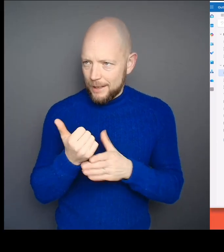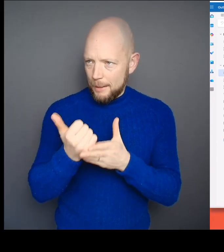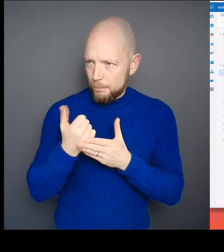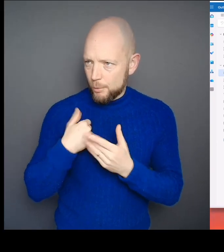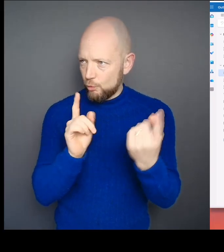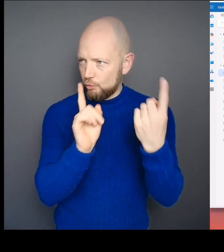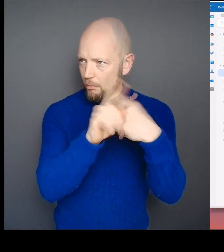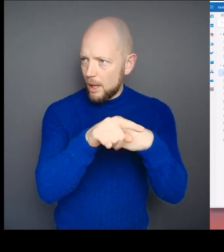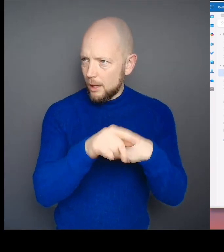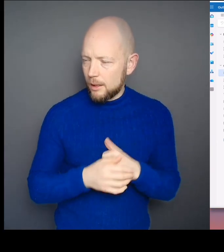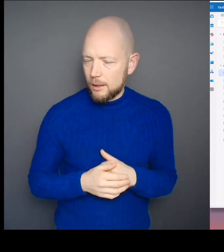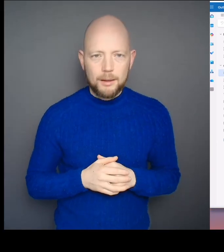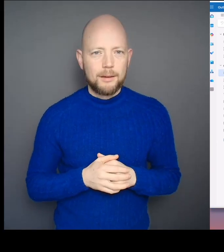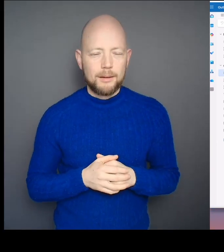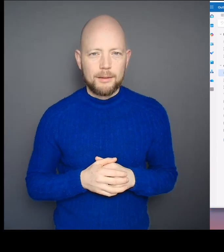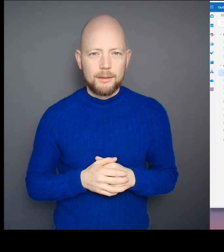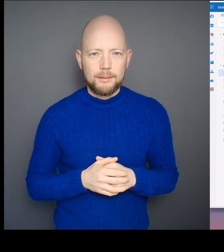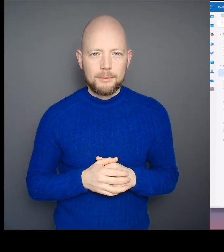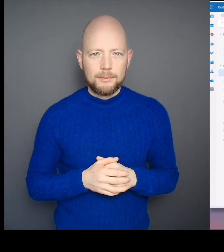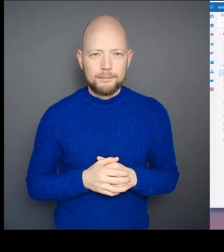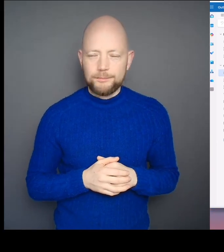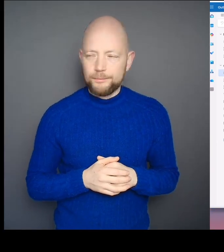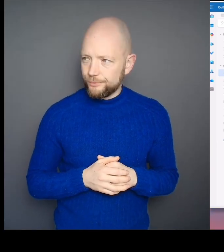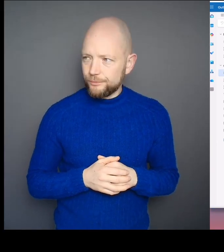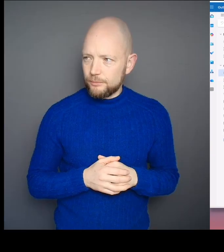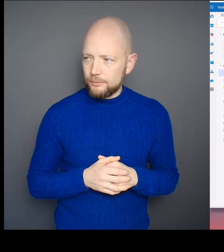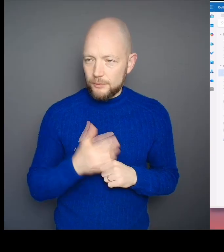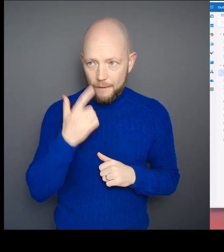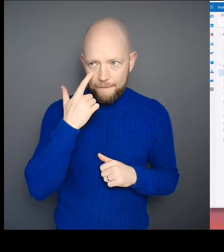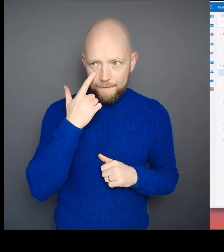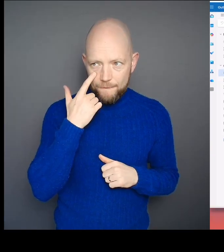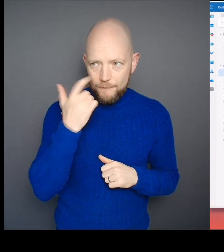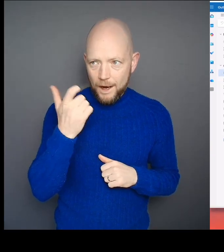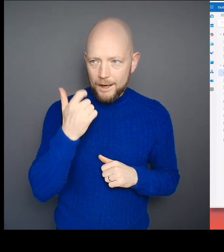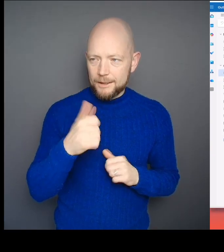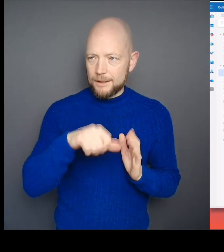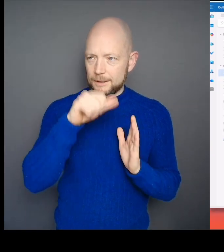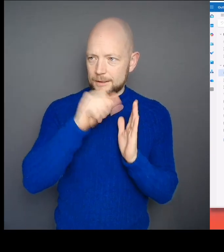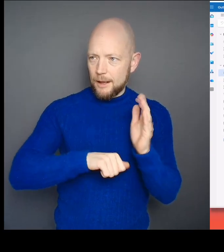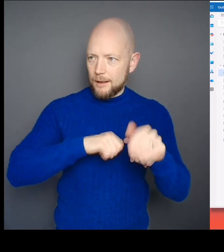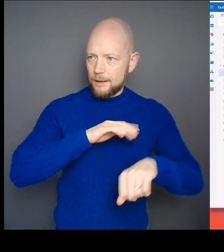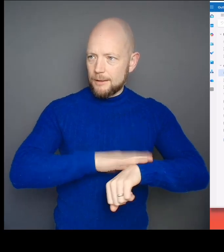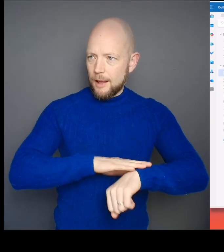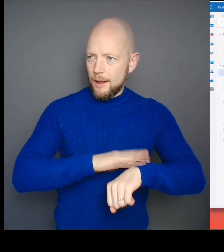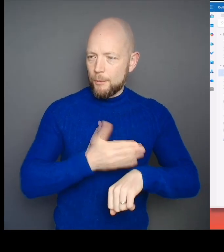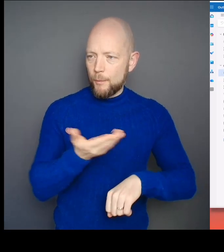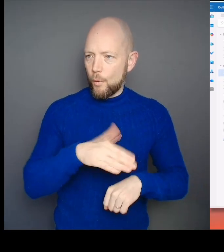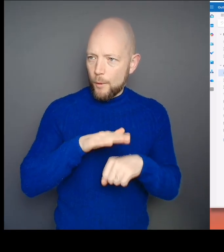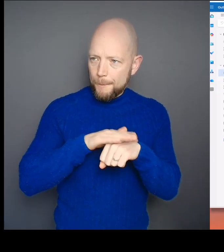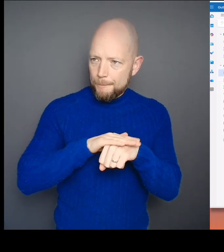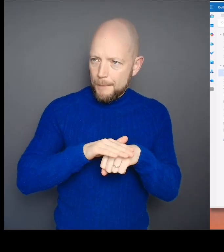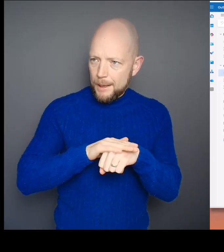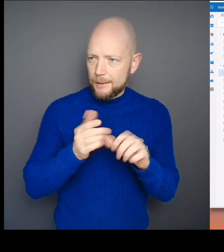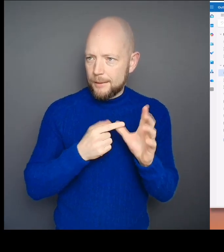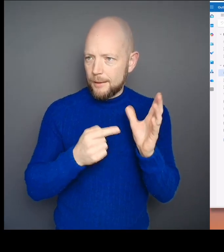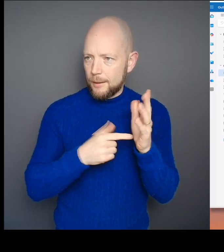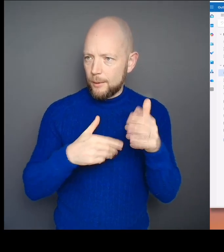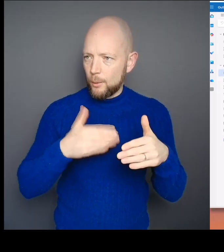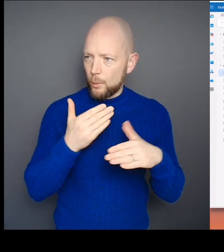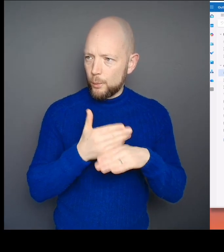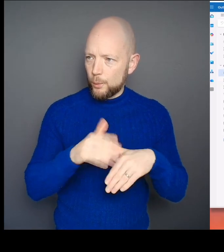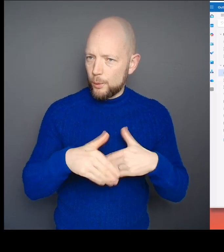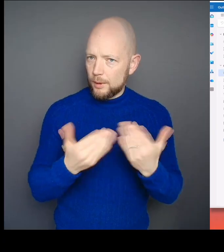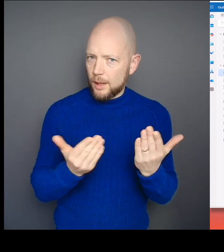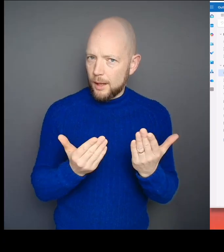reply to this email, find the kick-off time for our pets at Workday.